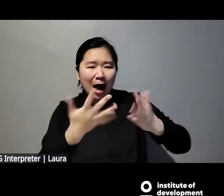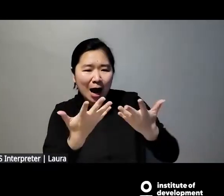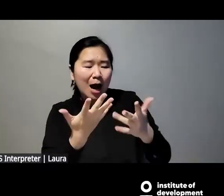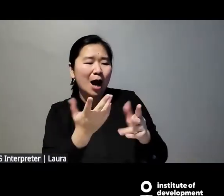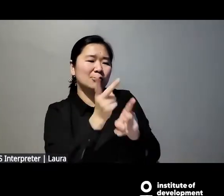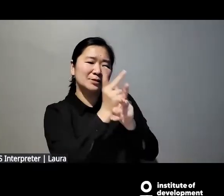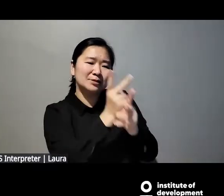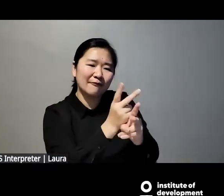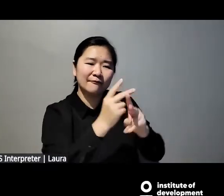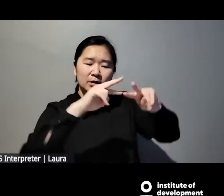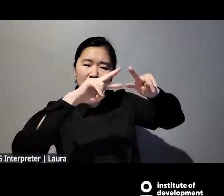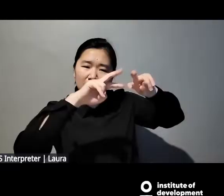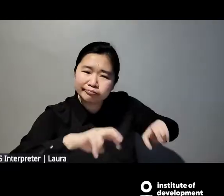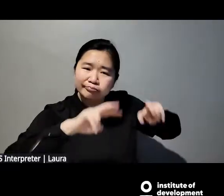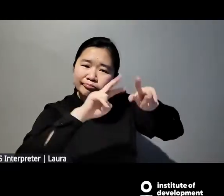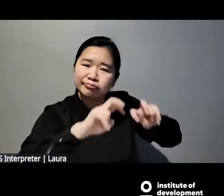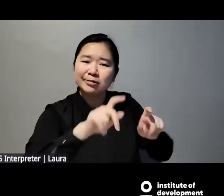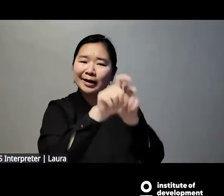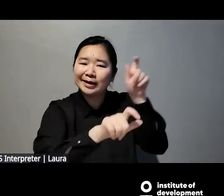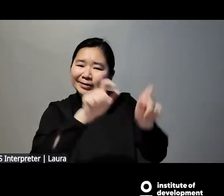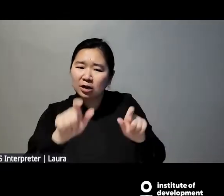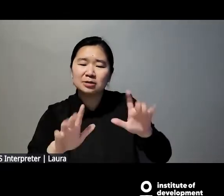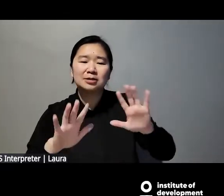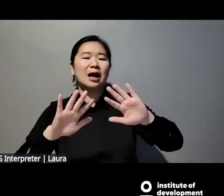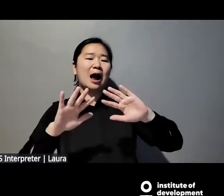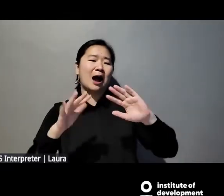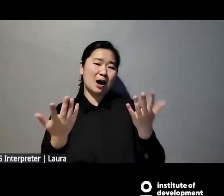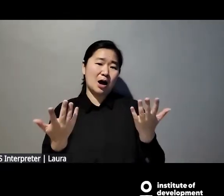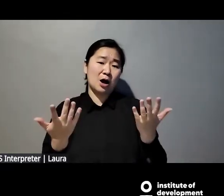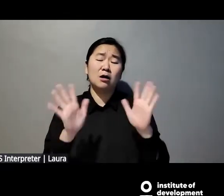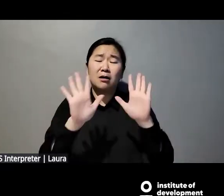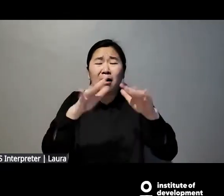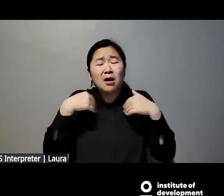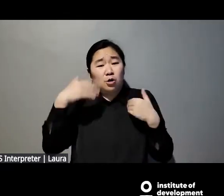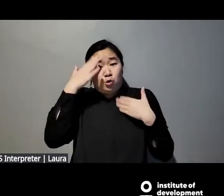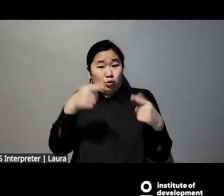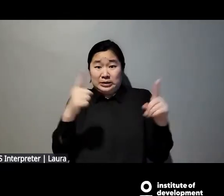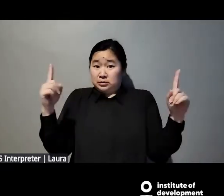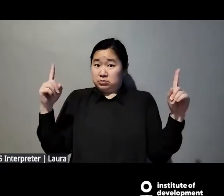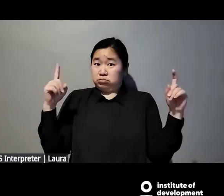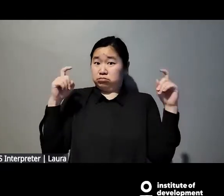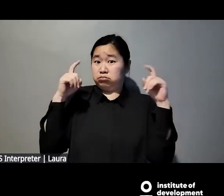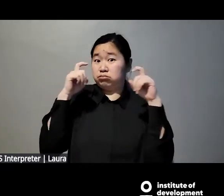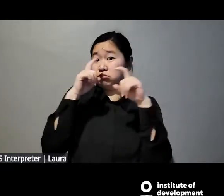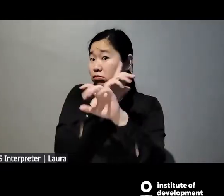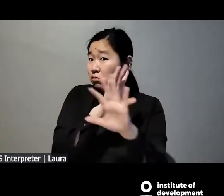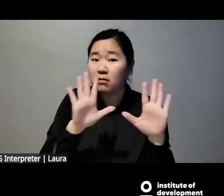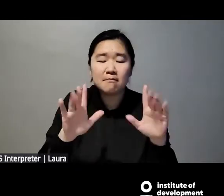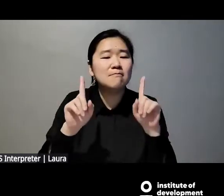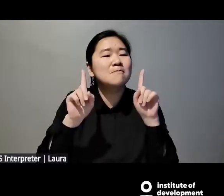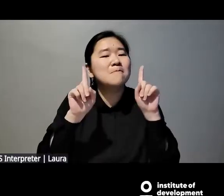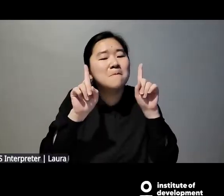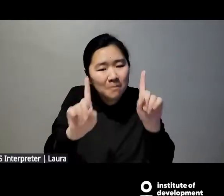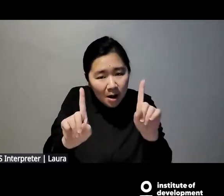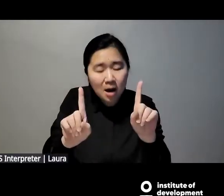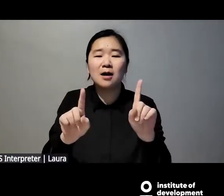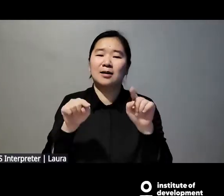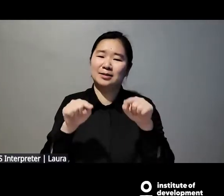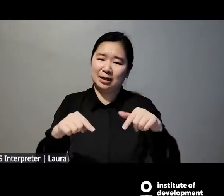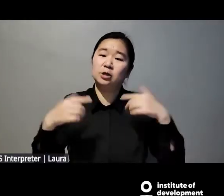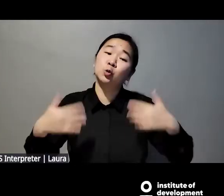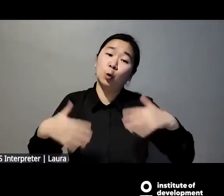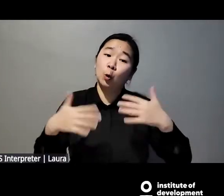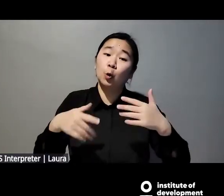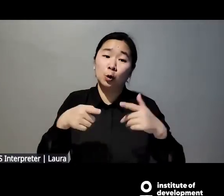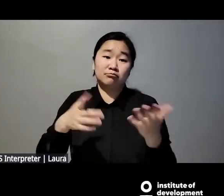include mental health support to OPD workers who are on the front line of safeguarding work, often working beside the